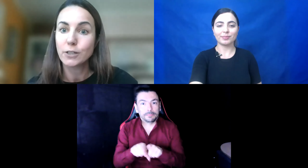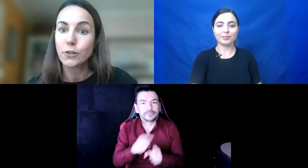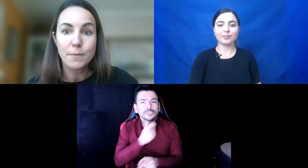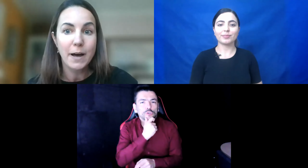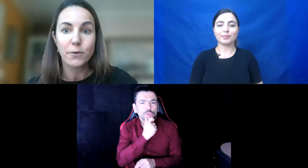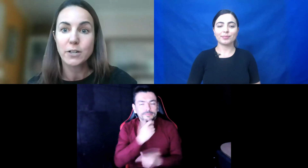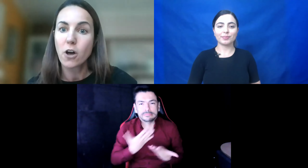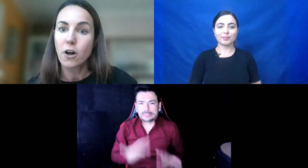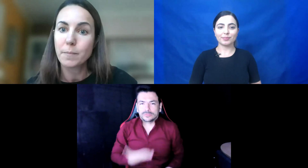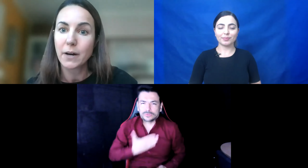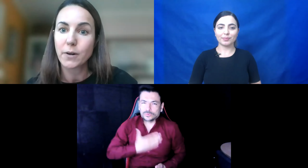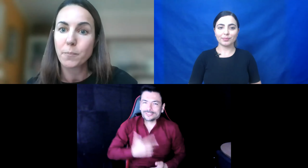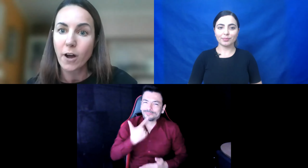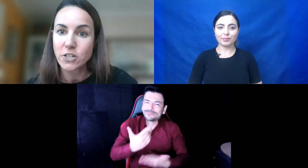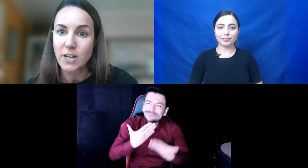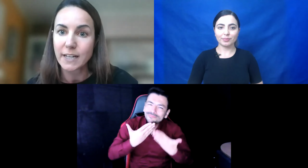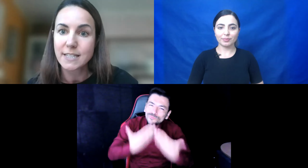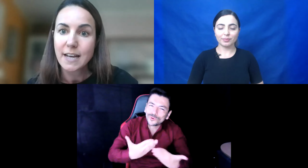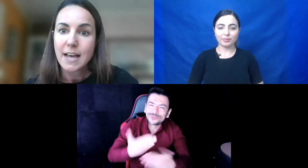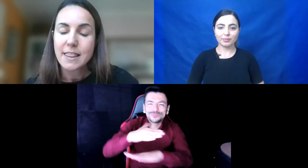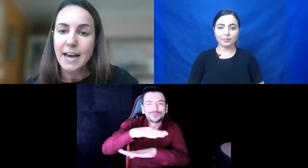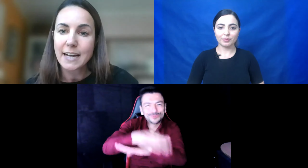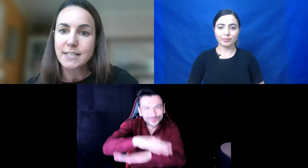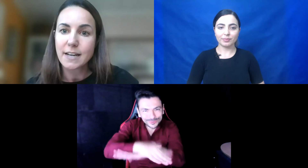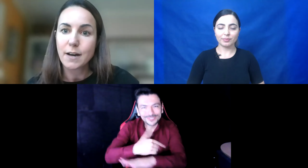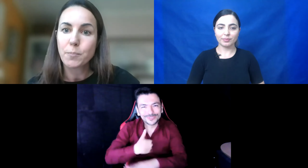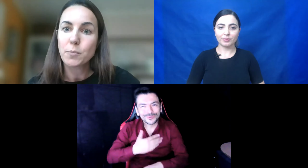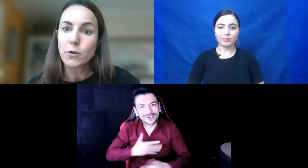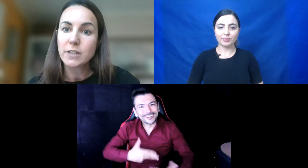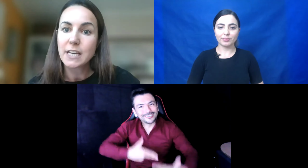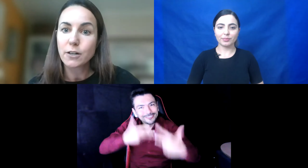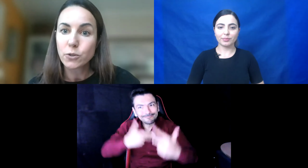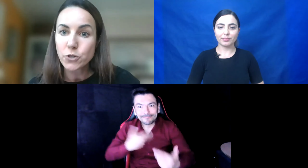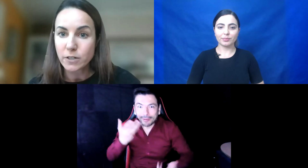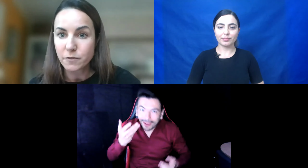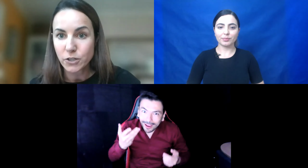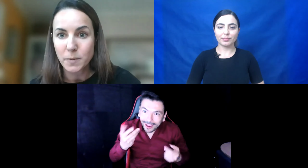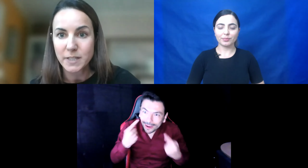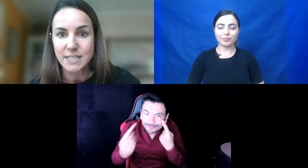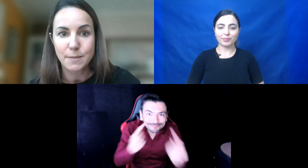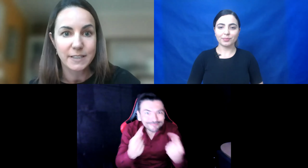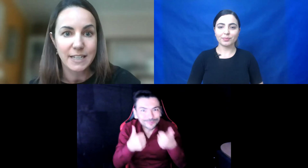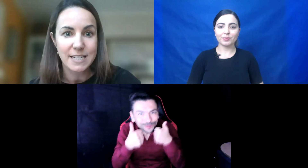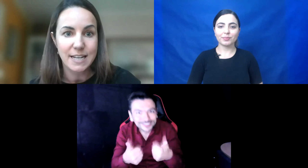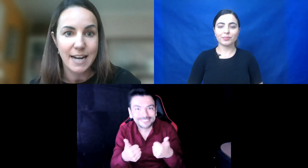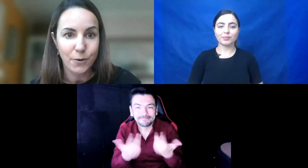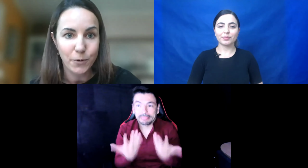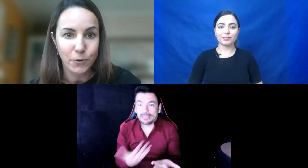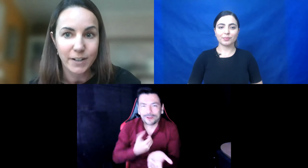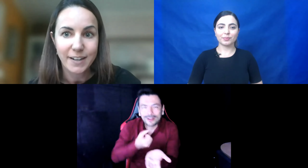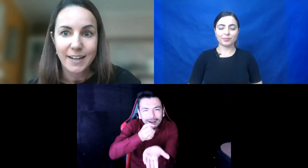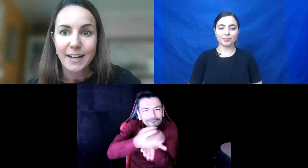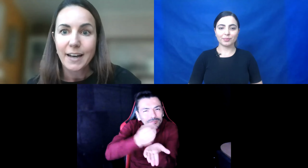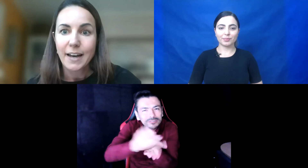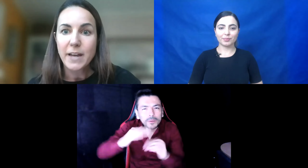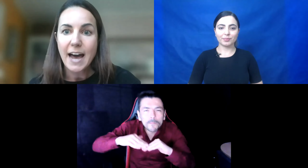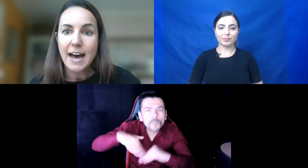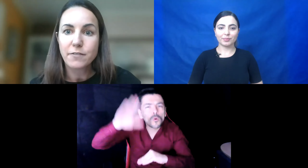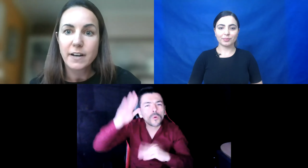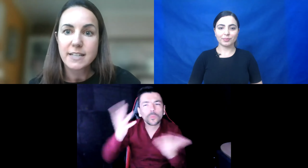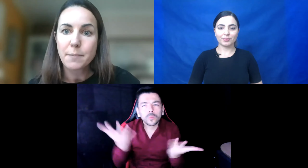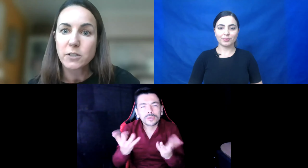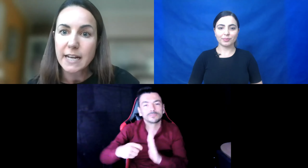together learn about and talk about a project that promoted the inclusion of children with disabilities in Ecuador.